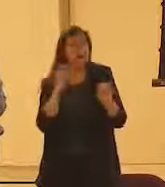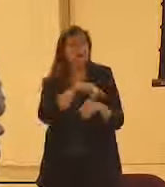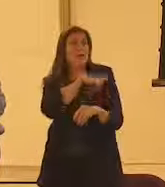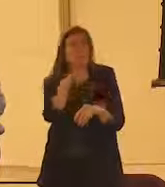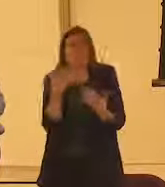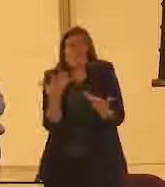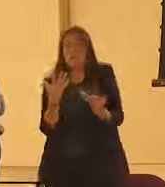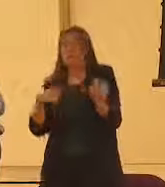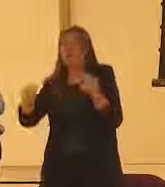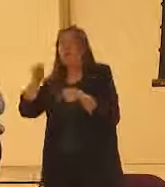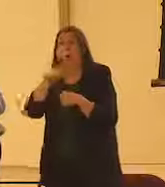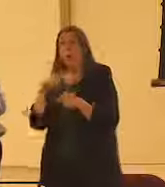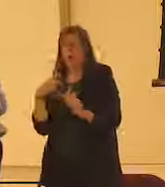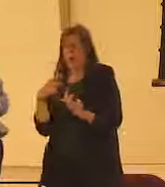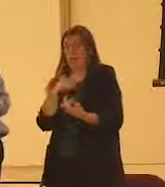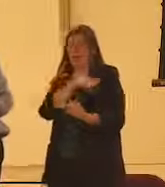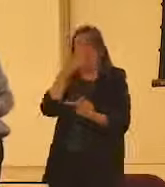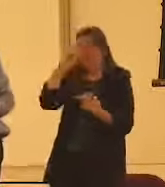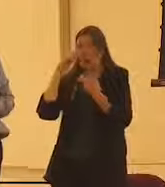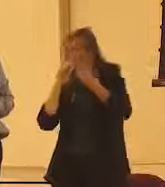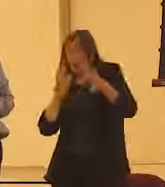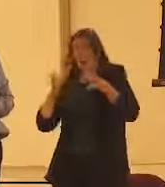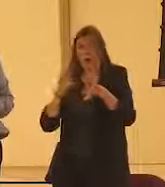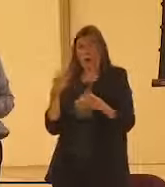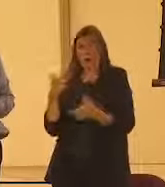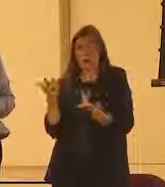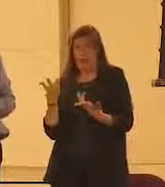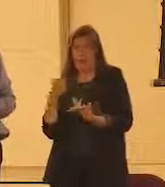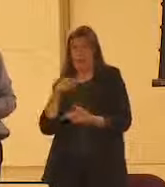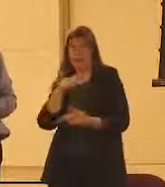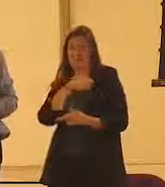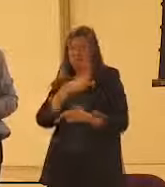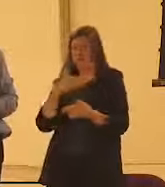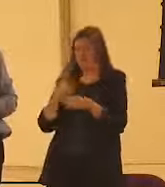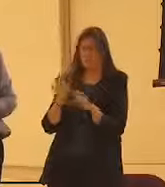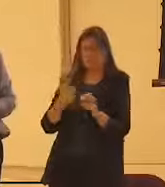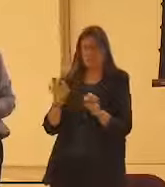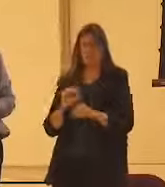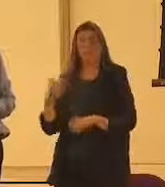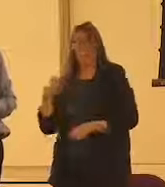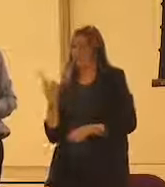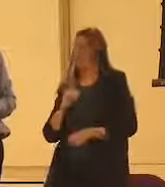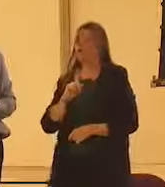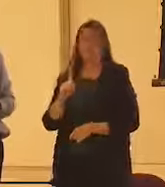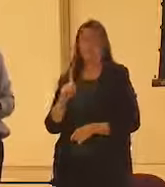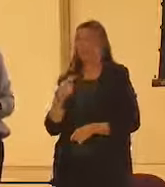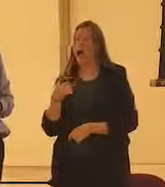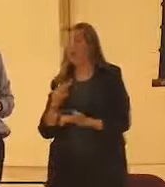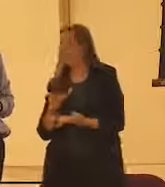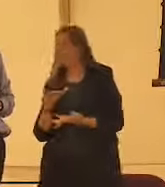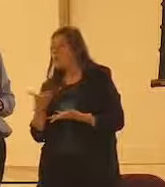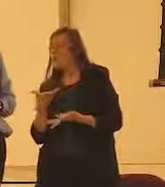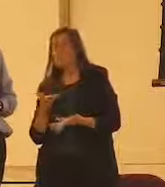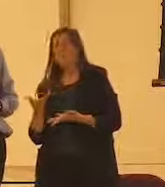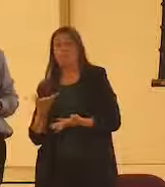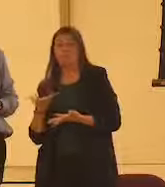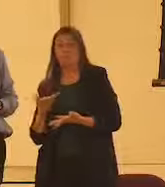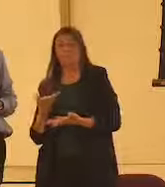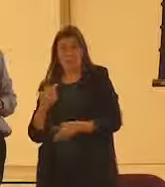out something wasn't right, but they hadn't done anything. So I went in as a coder and had a quick chat with him, and I think I was the first person who signed